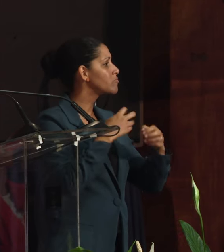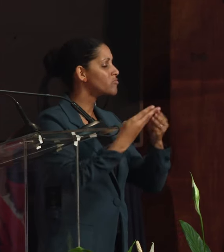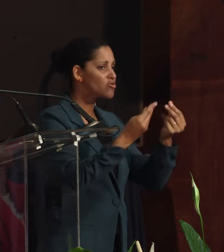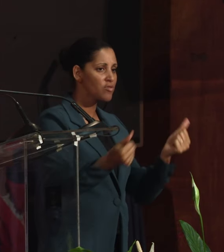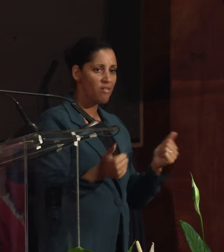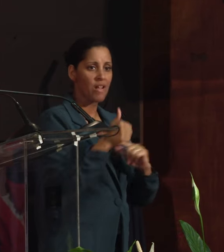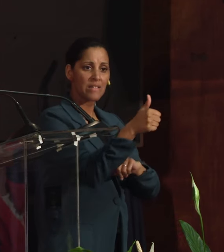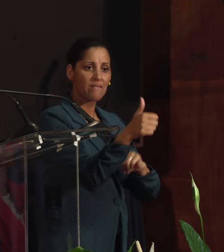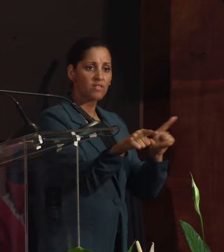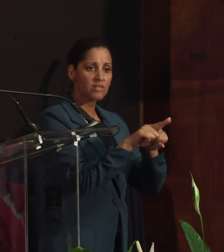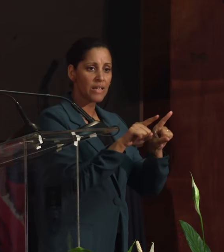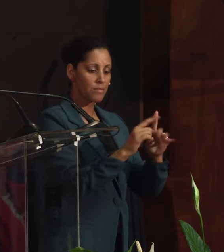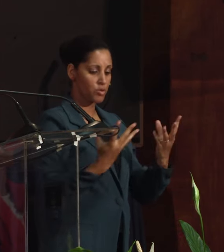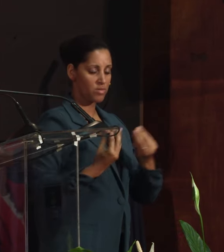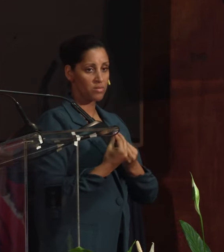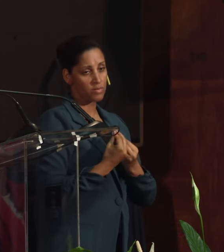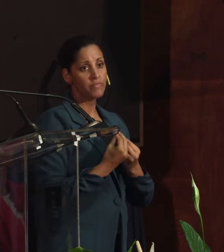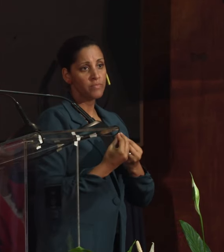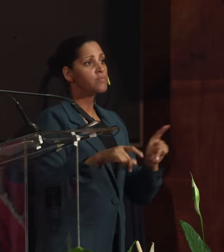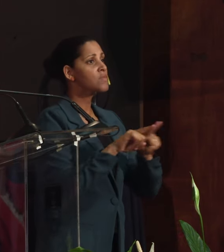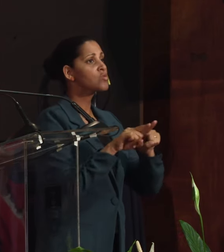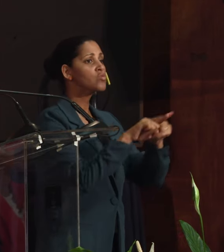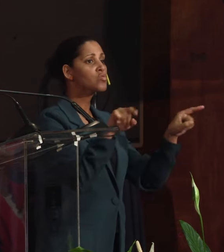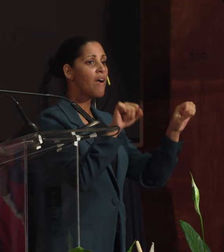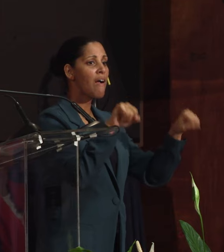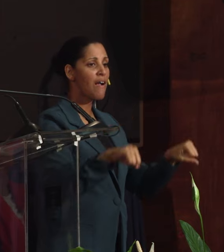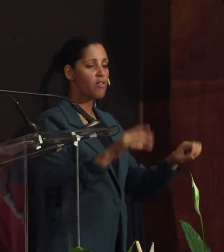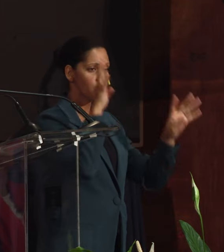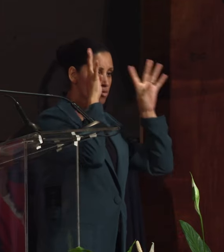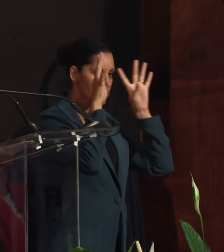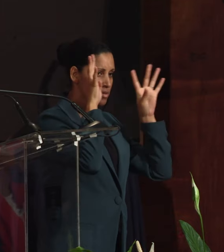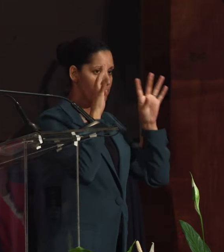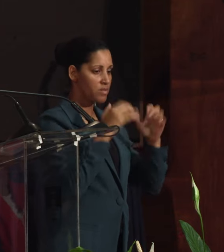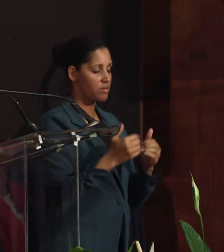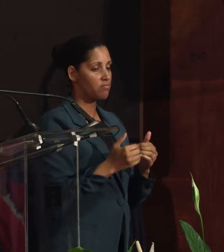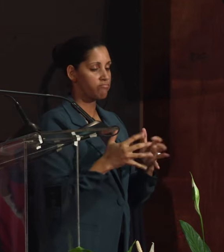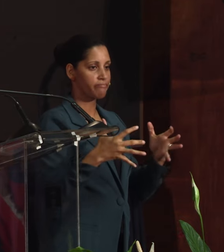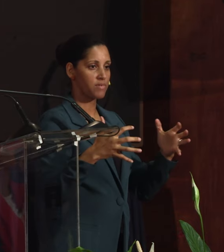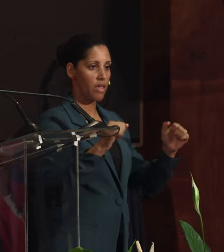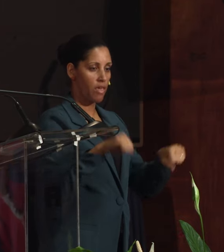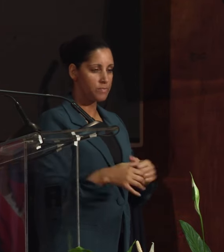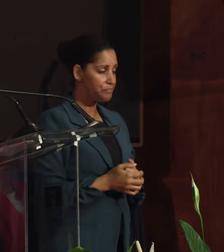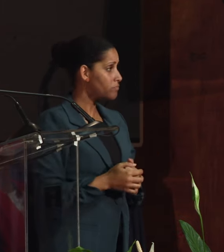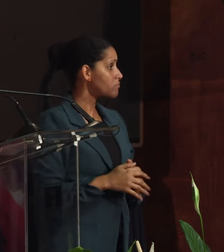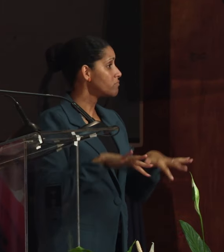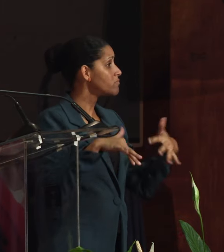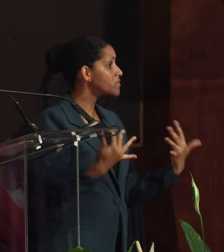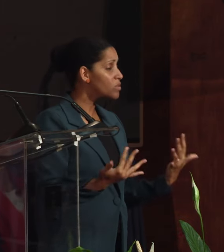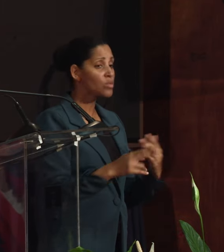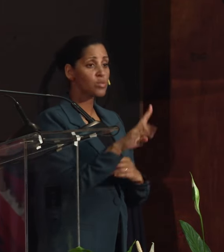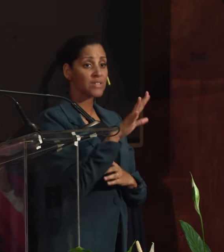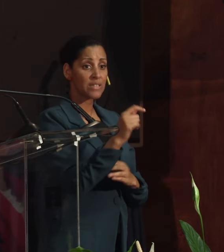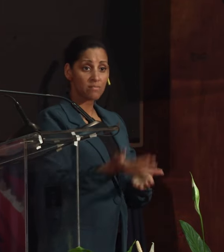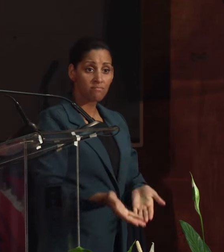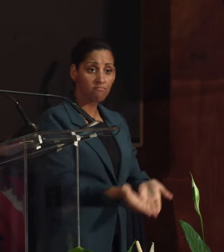own and collectively, and to stretch your creativity. So UCT is sending you out